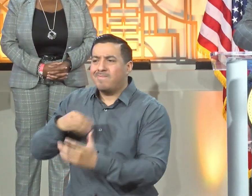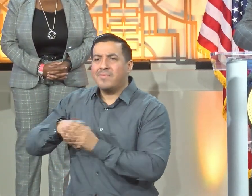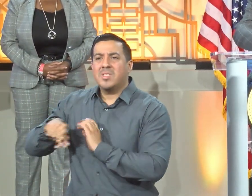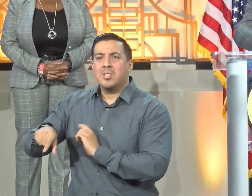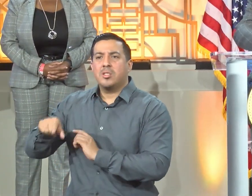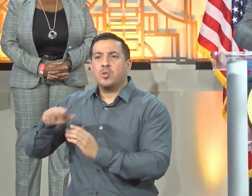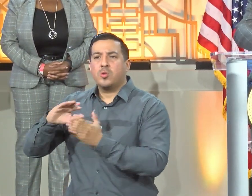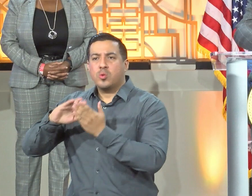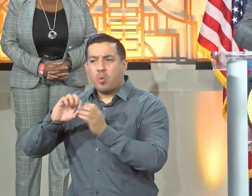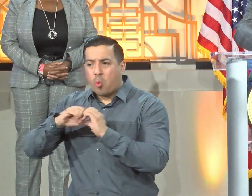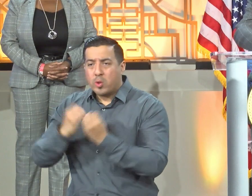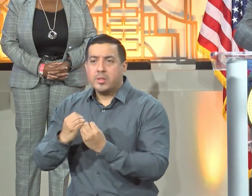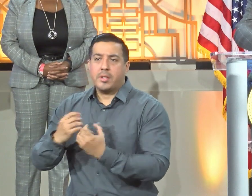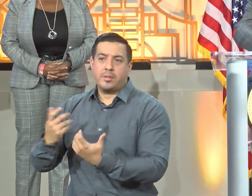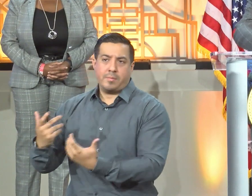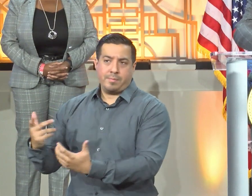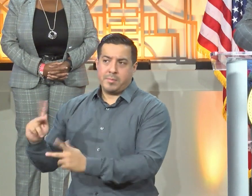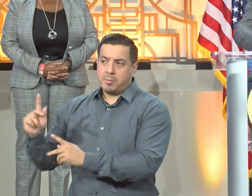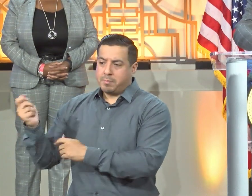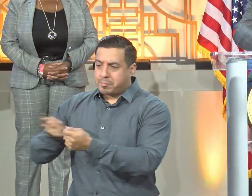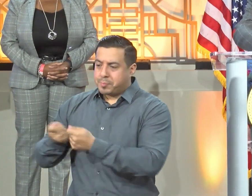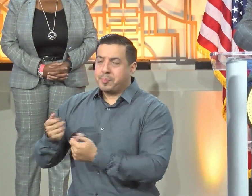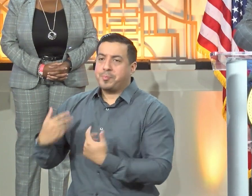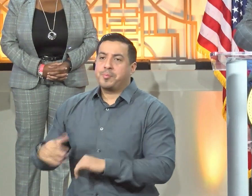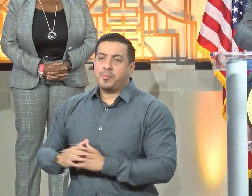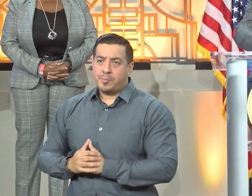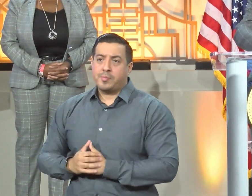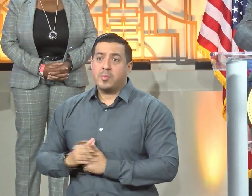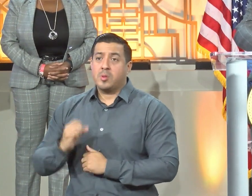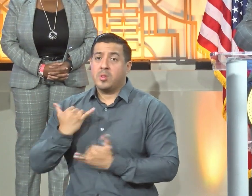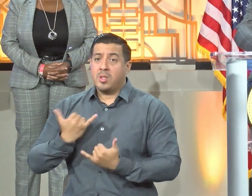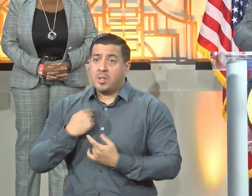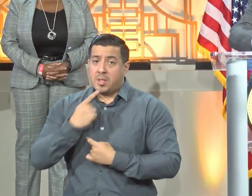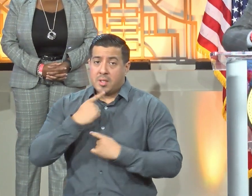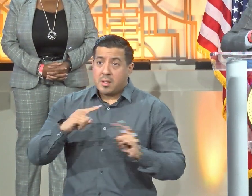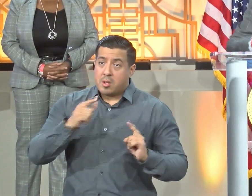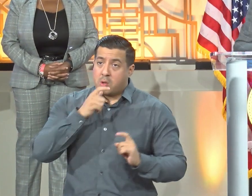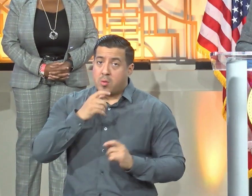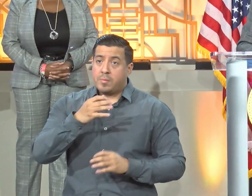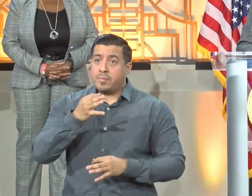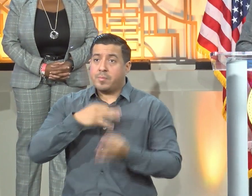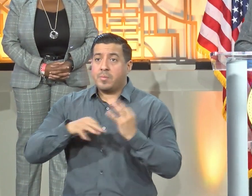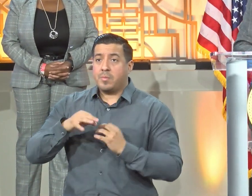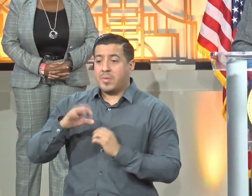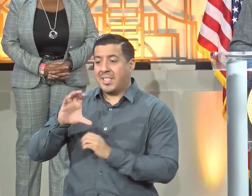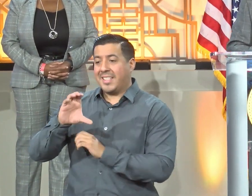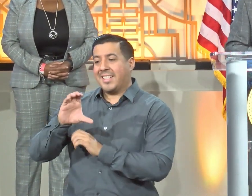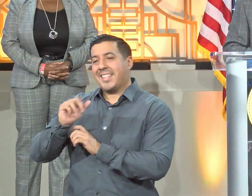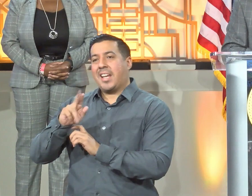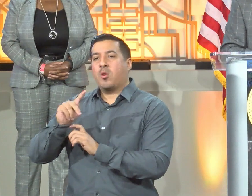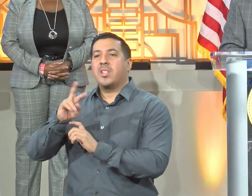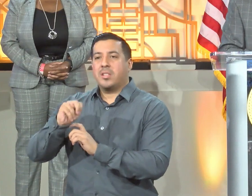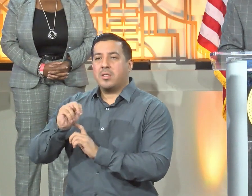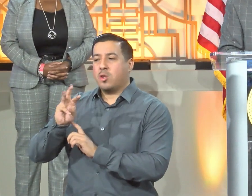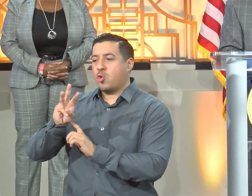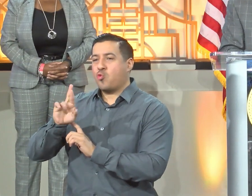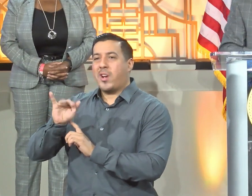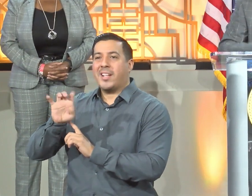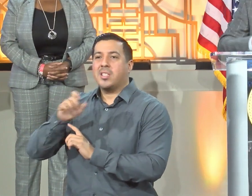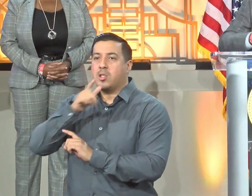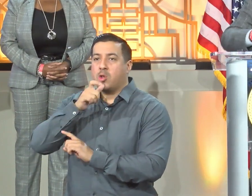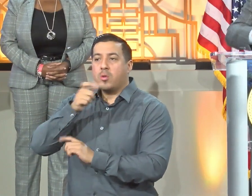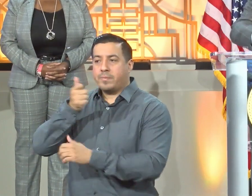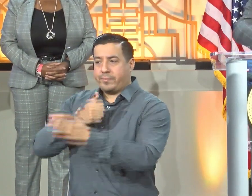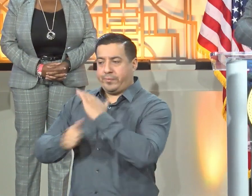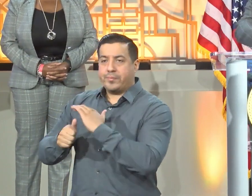with him within the organization. And so I'm pleased to announce that I've selected Carolyn Wright to serve as the interim